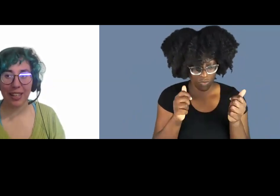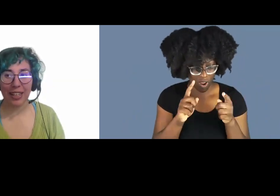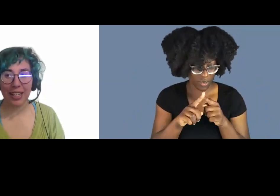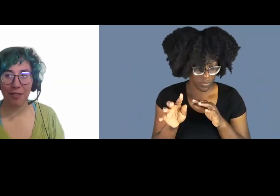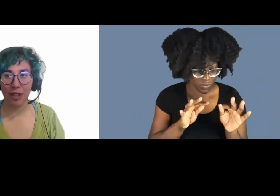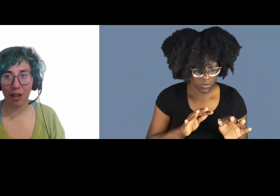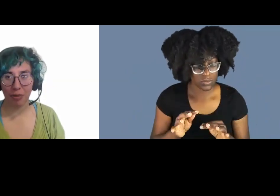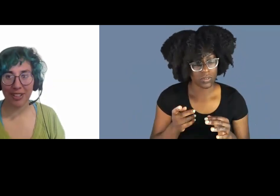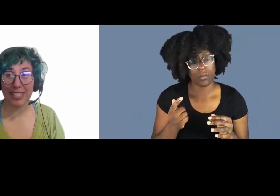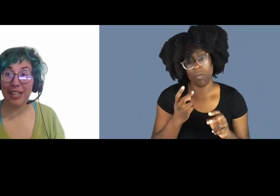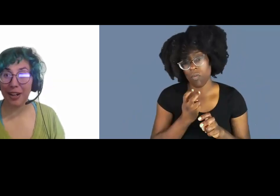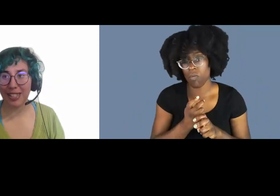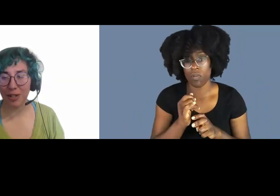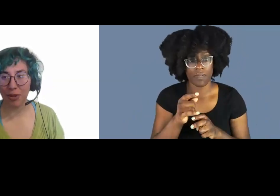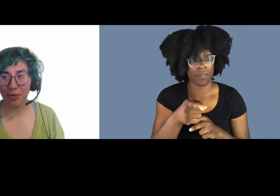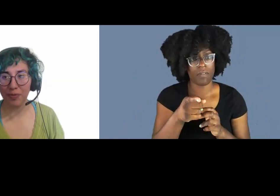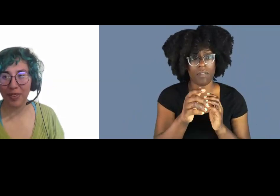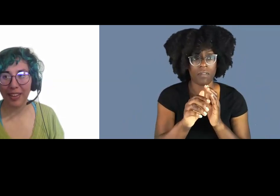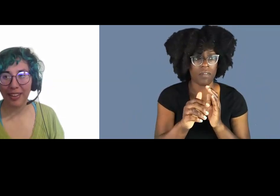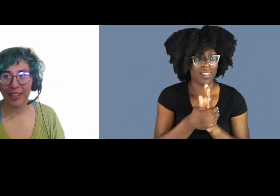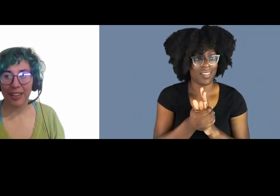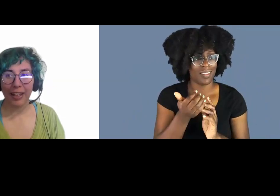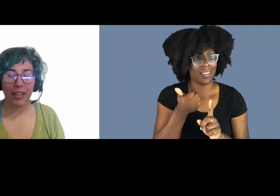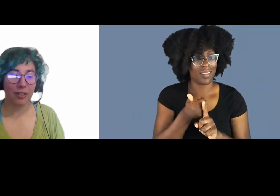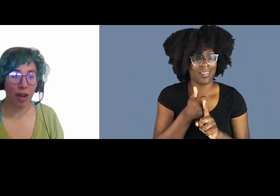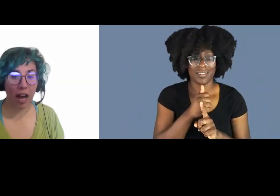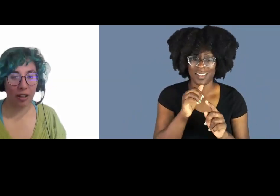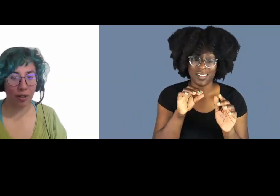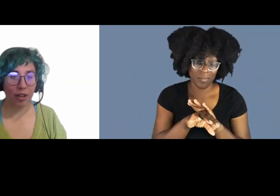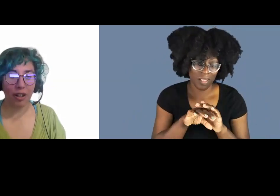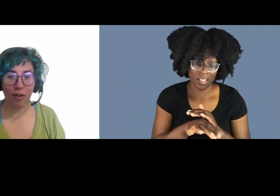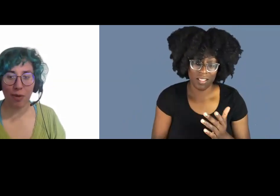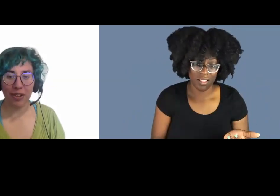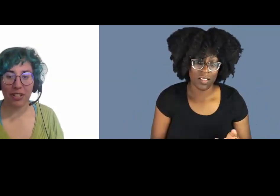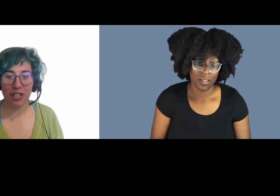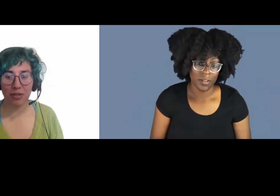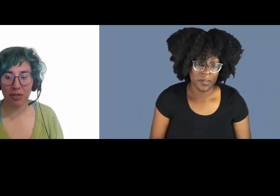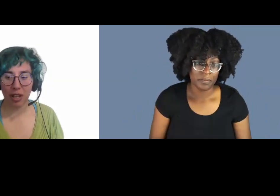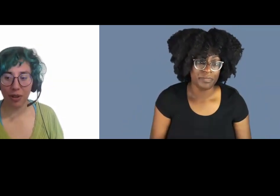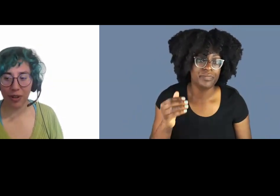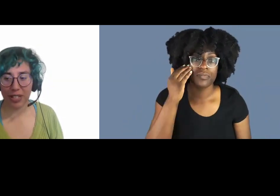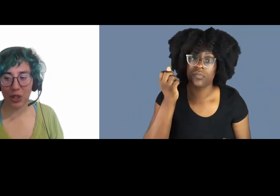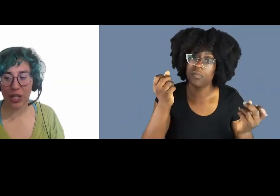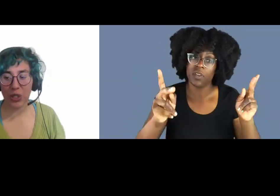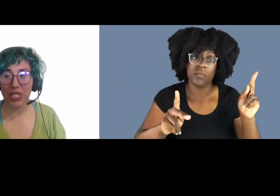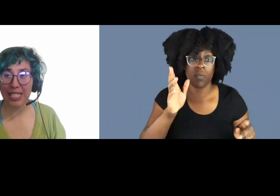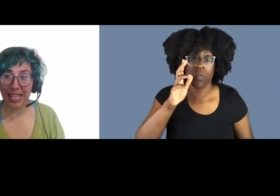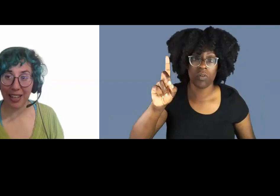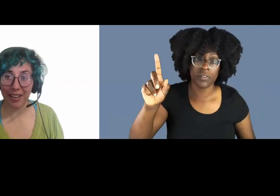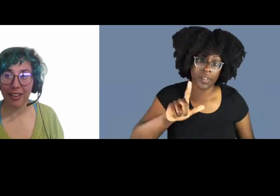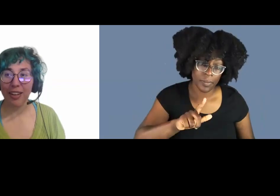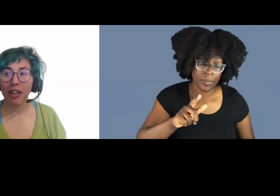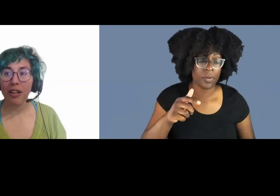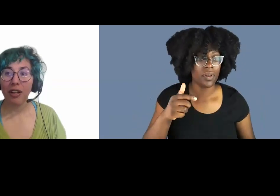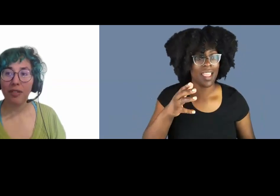us if the document is not accessible. And I know a lot of people that just download it, try to